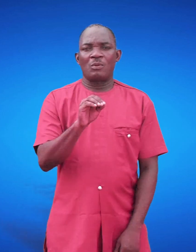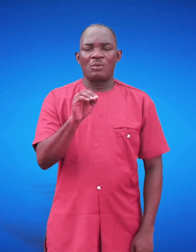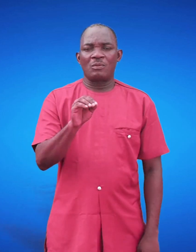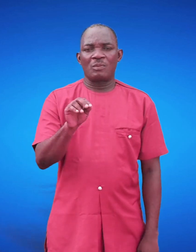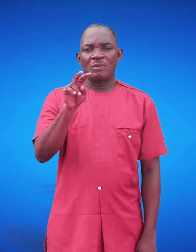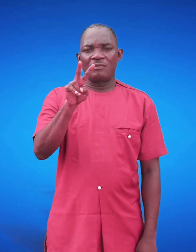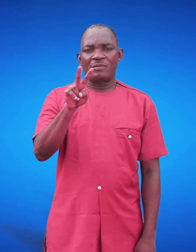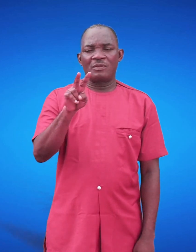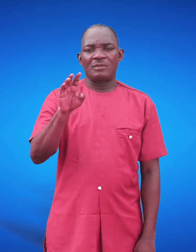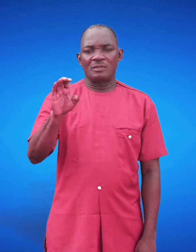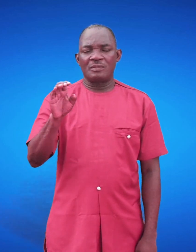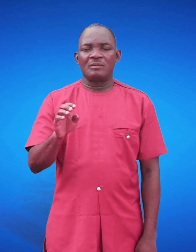OVC,